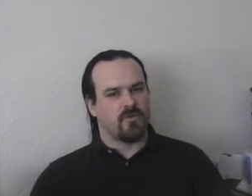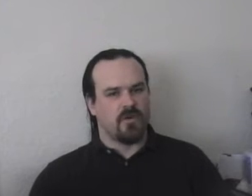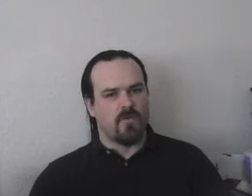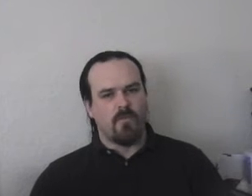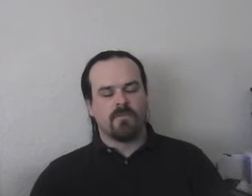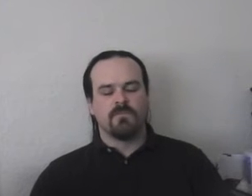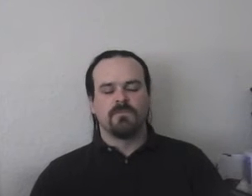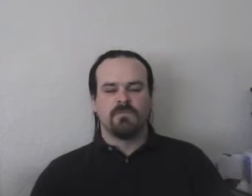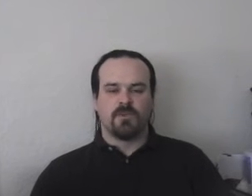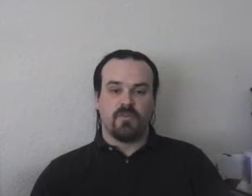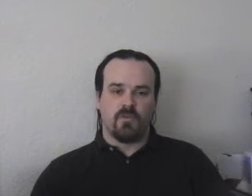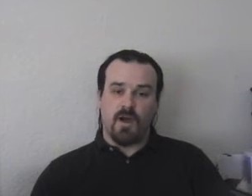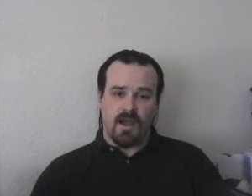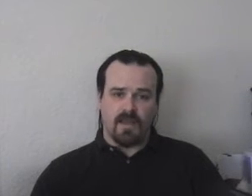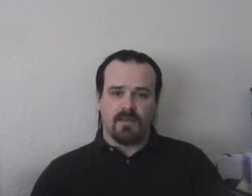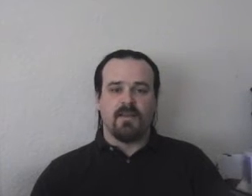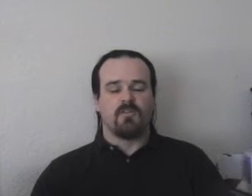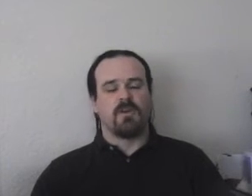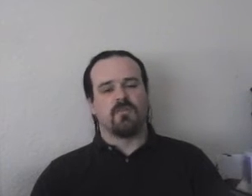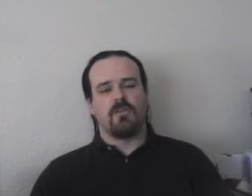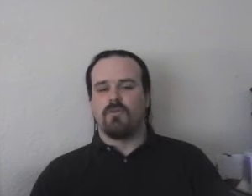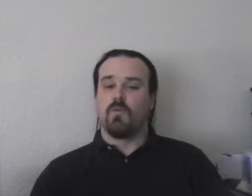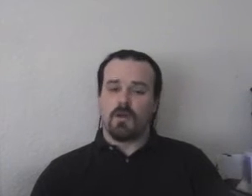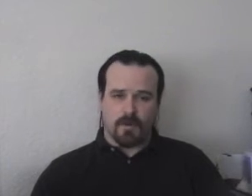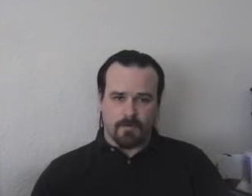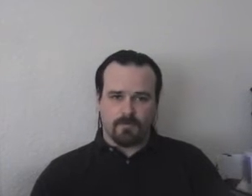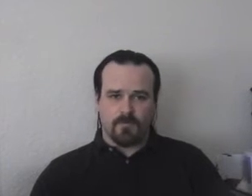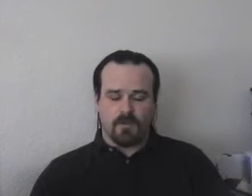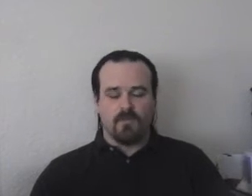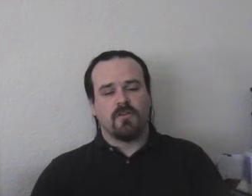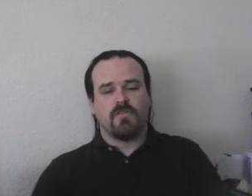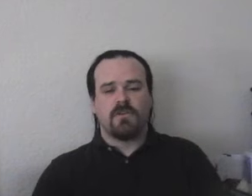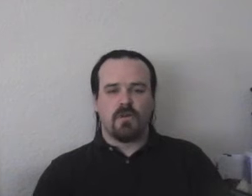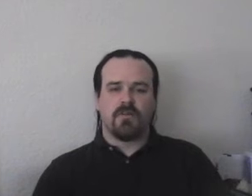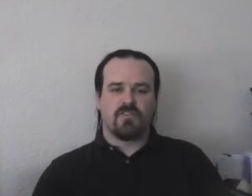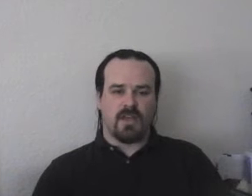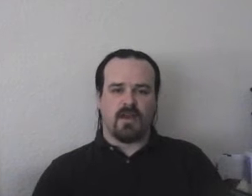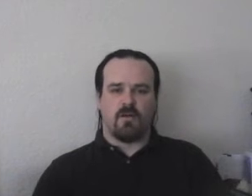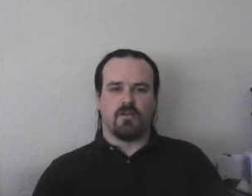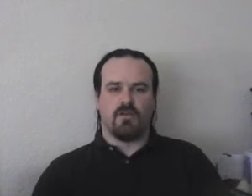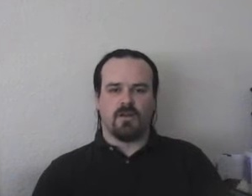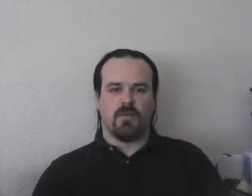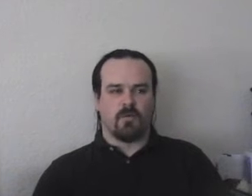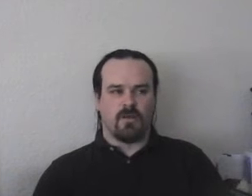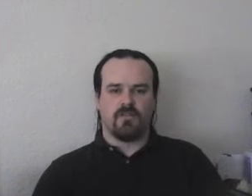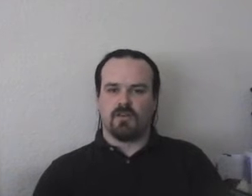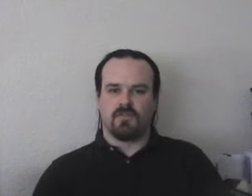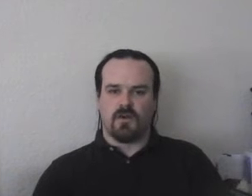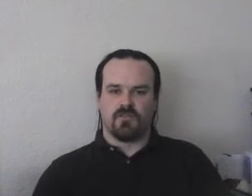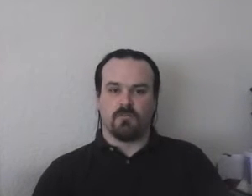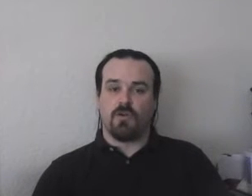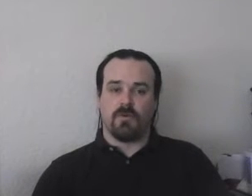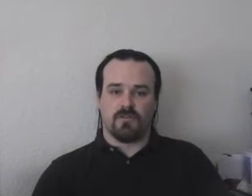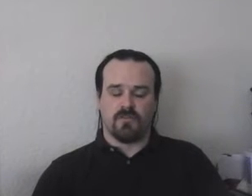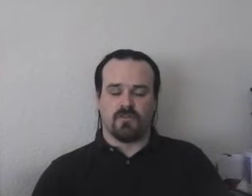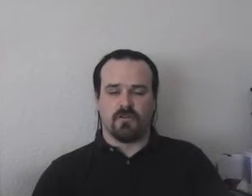know the reason why is because I'm a union worker. For those of you that don't understand how a union operates as far as employment is concerned,